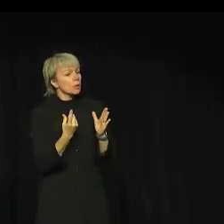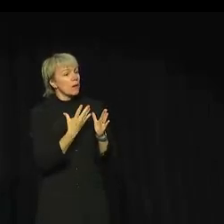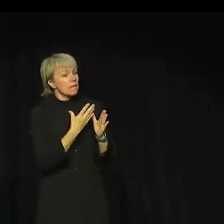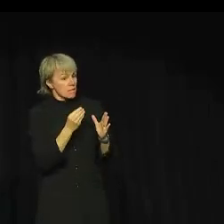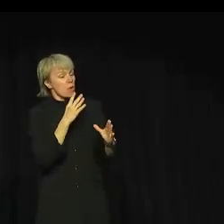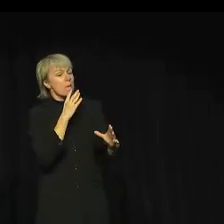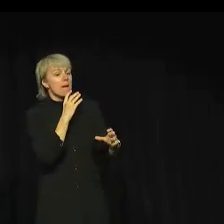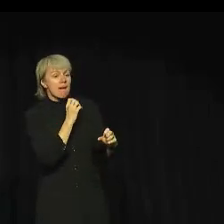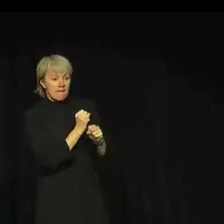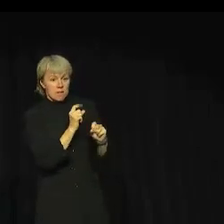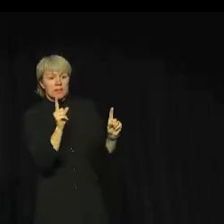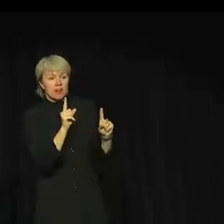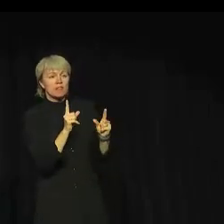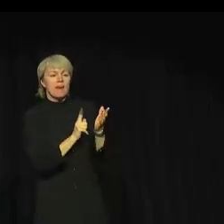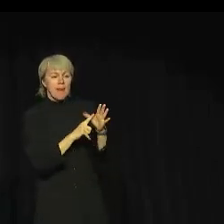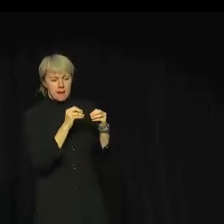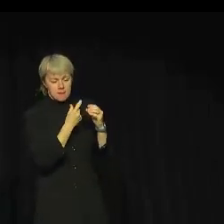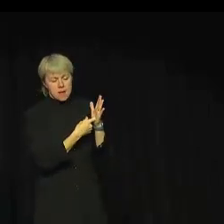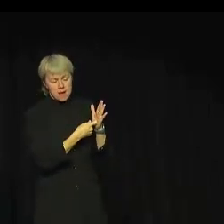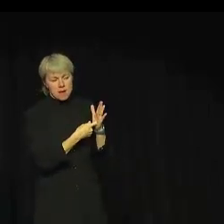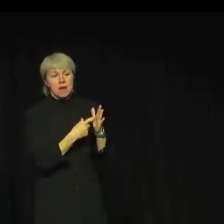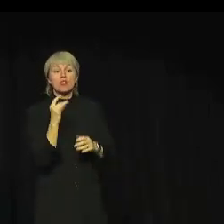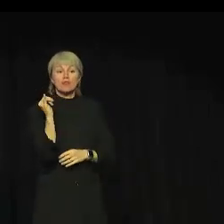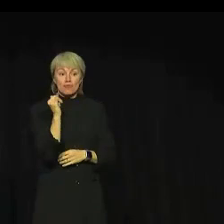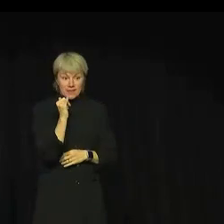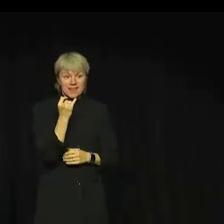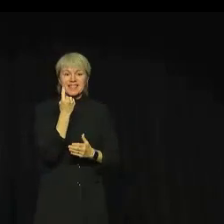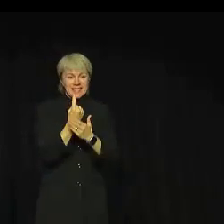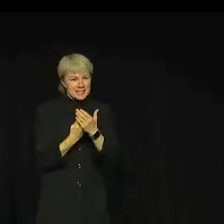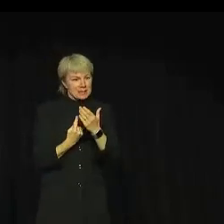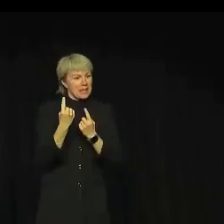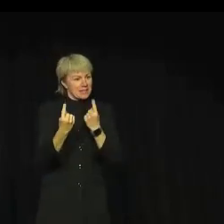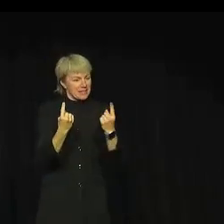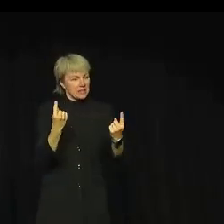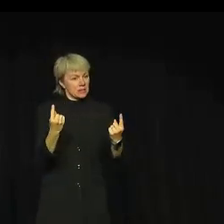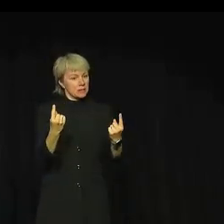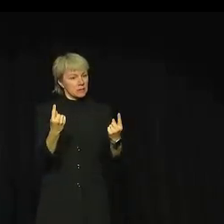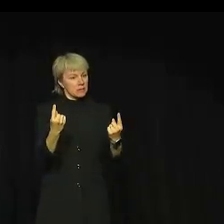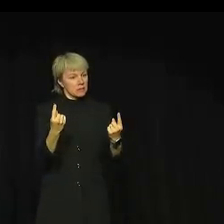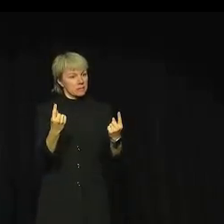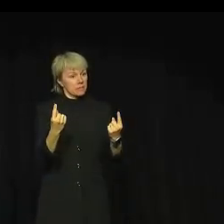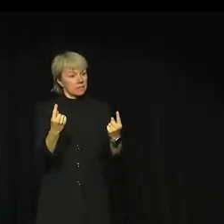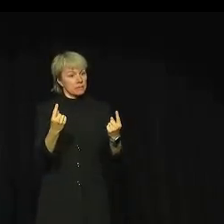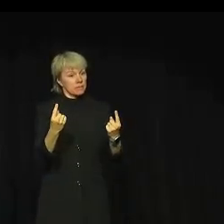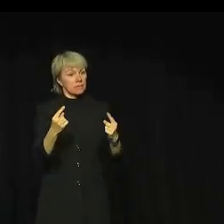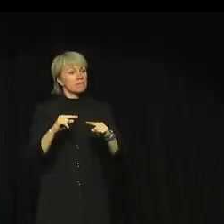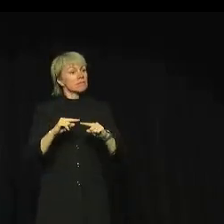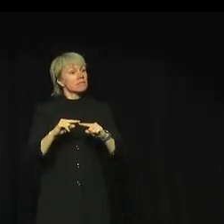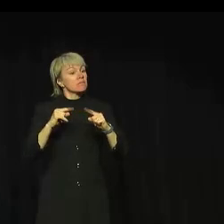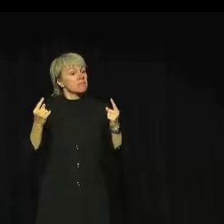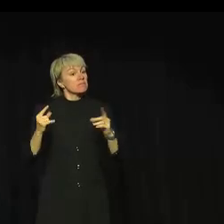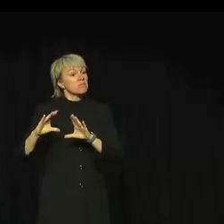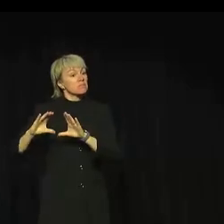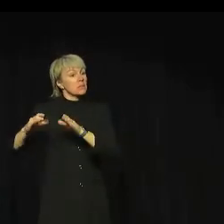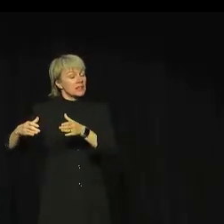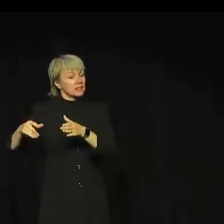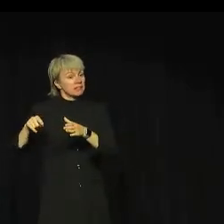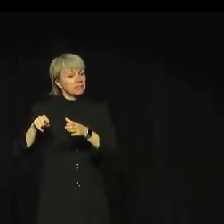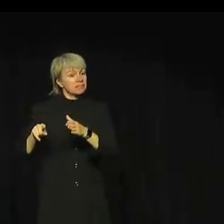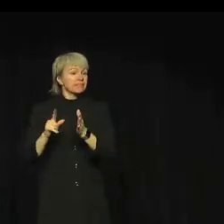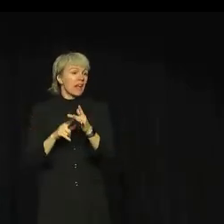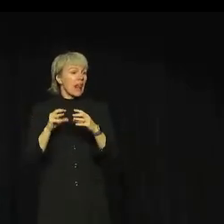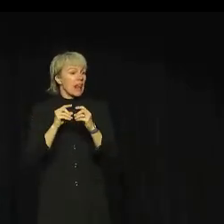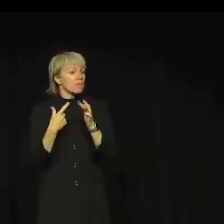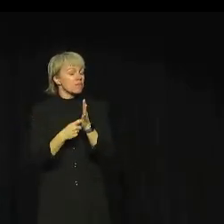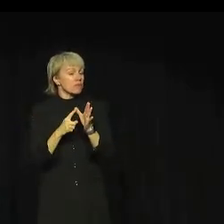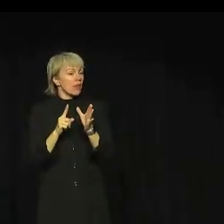the government, from the Greens, from the Independents, and that the party of Menzies, the party of